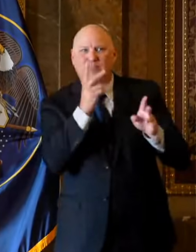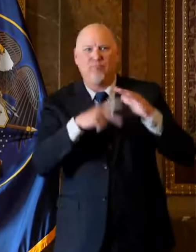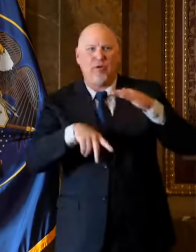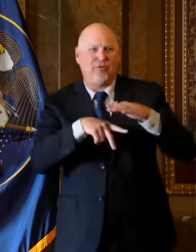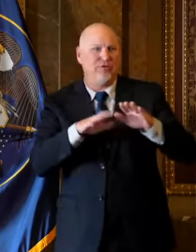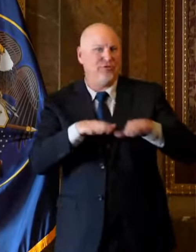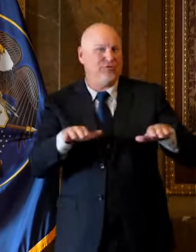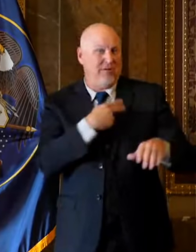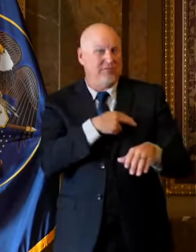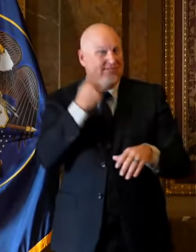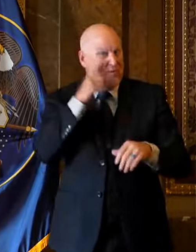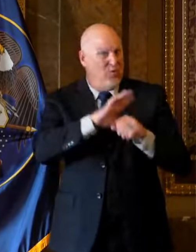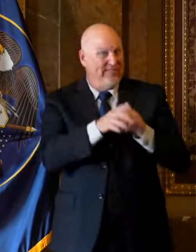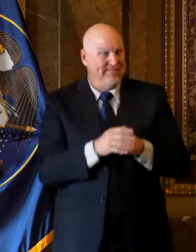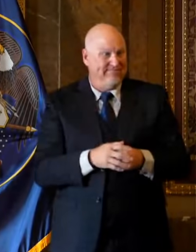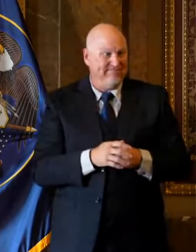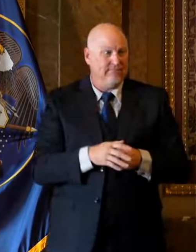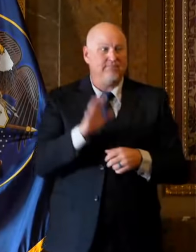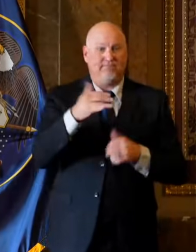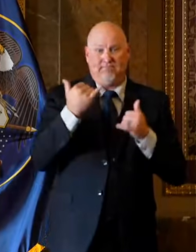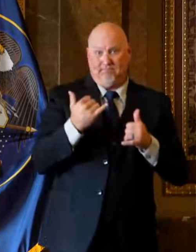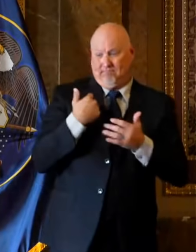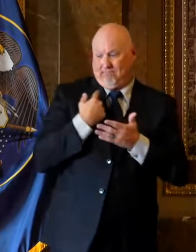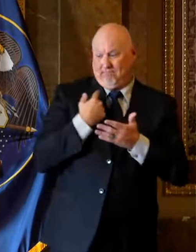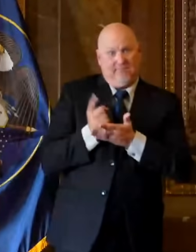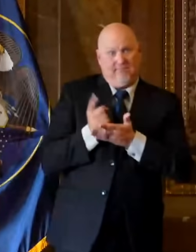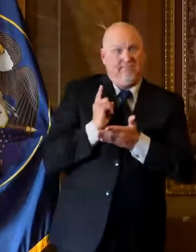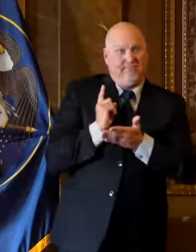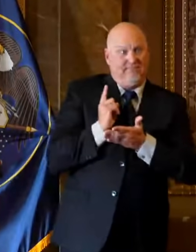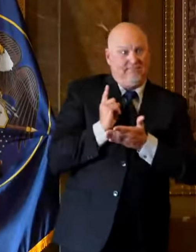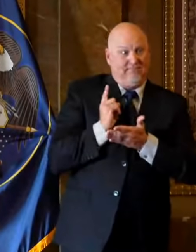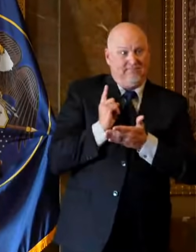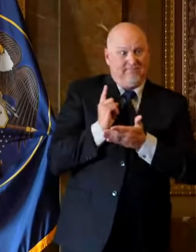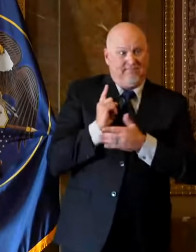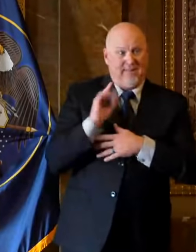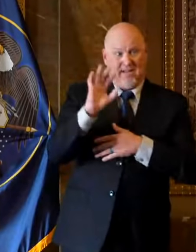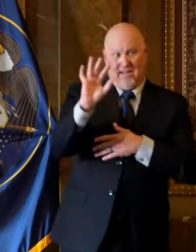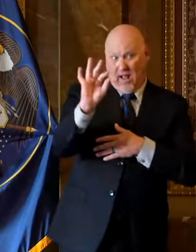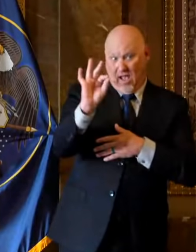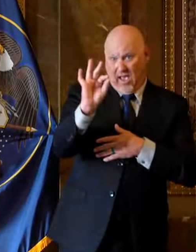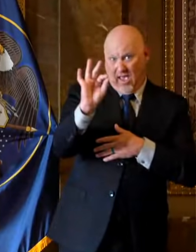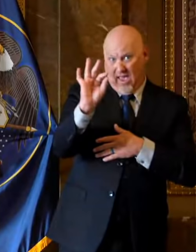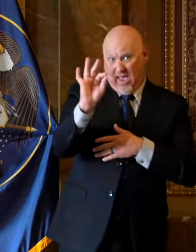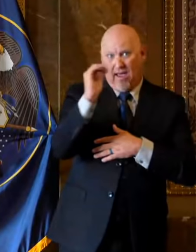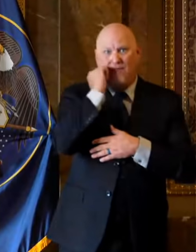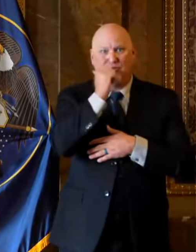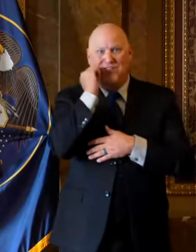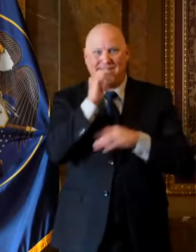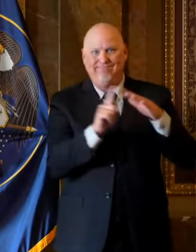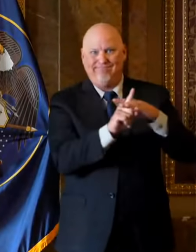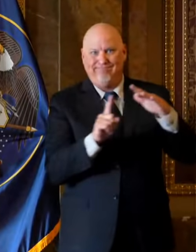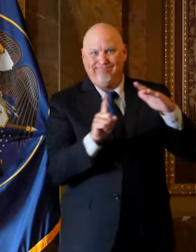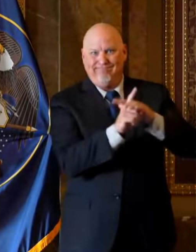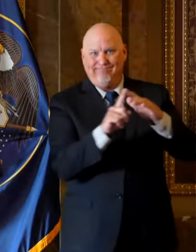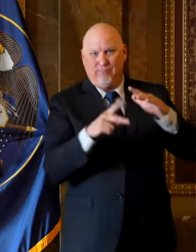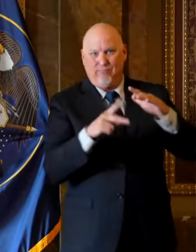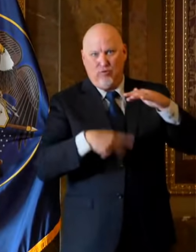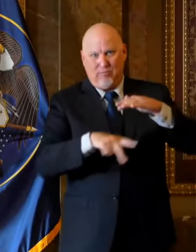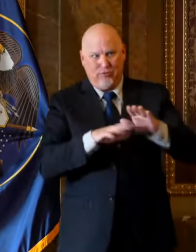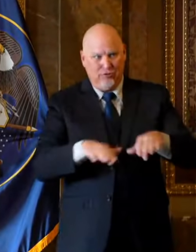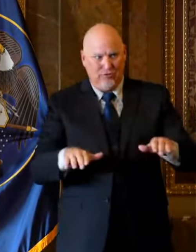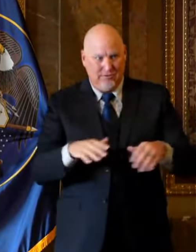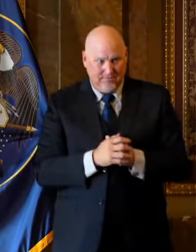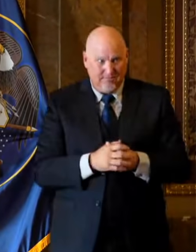just last week, that average jumped to 7 to 9 patients on any given day. With over the weekend, at one point, we had 10 patients